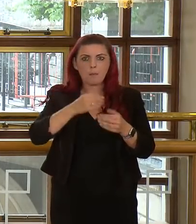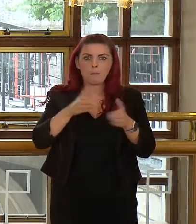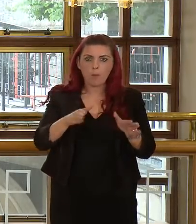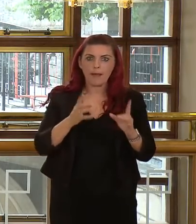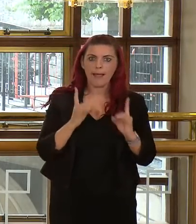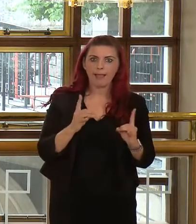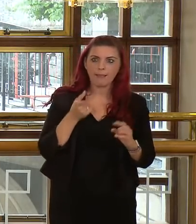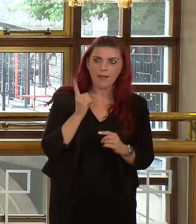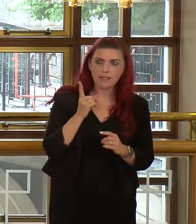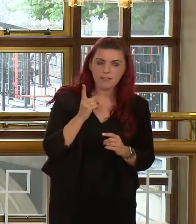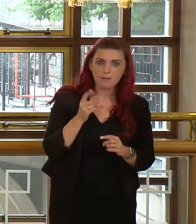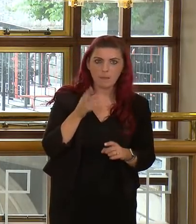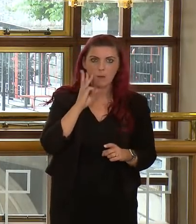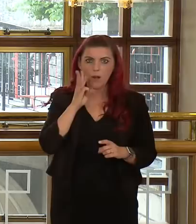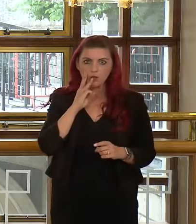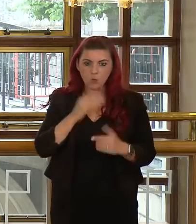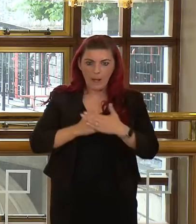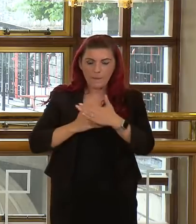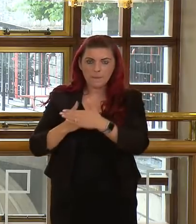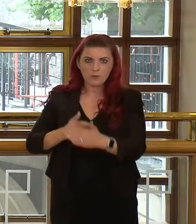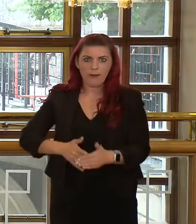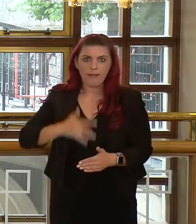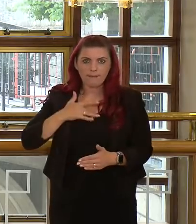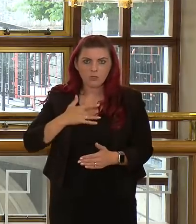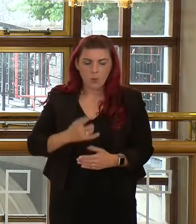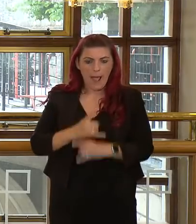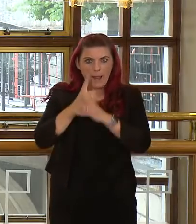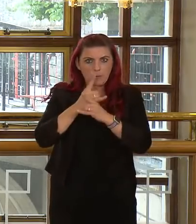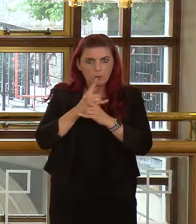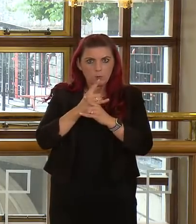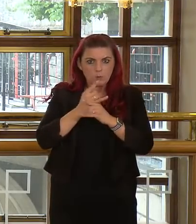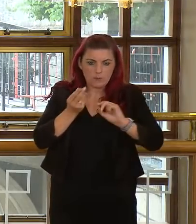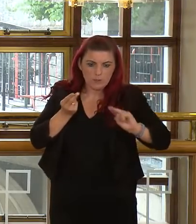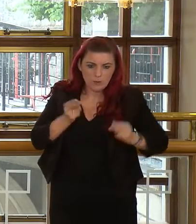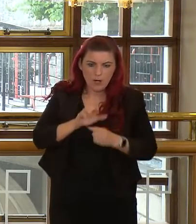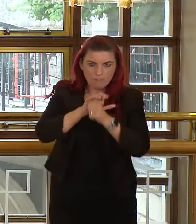lives, you helped suppress the virus and you saved lives.